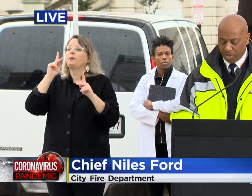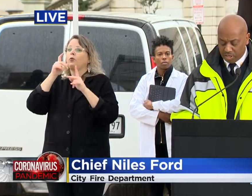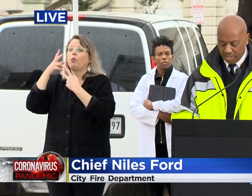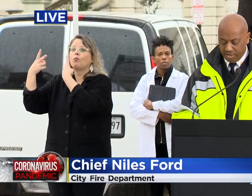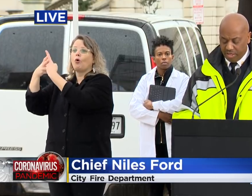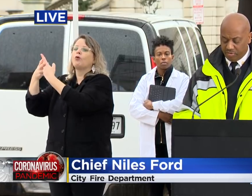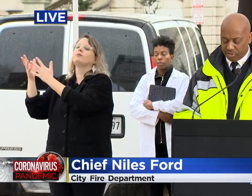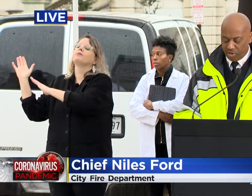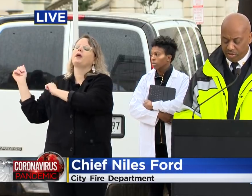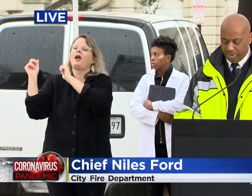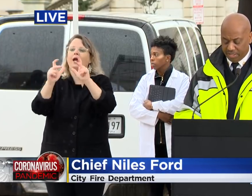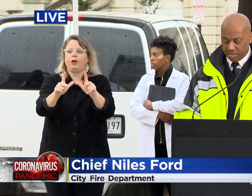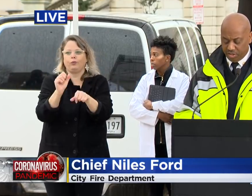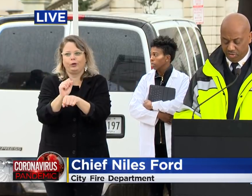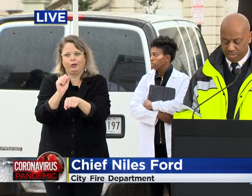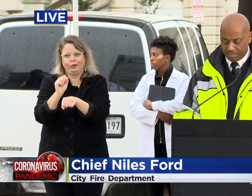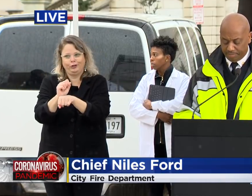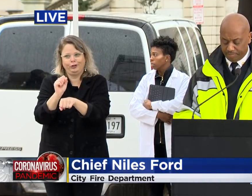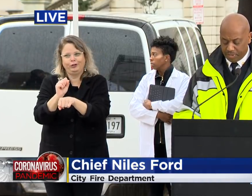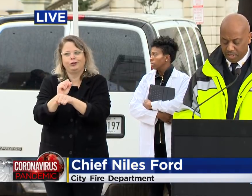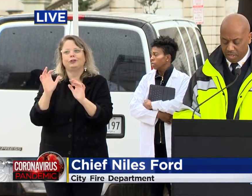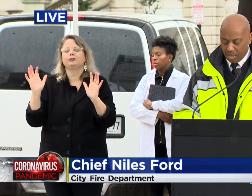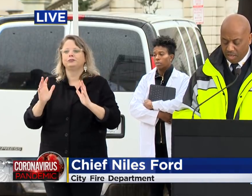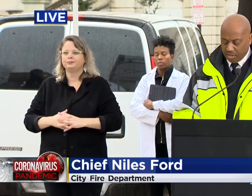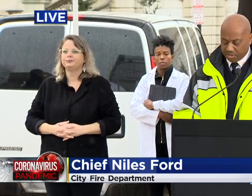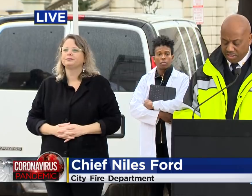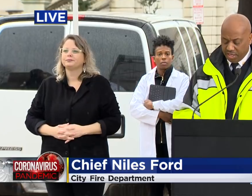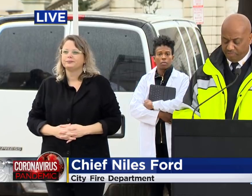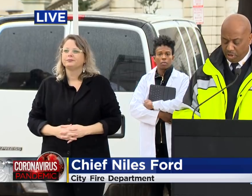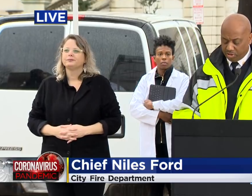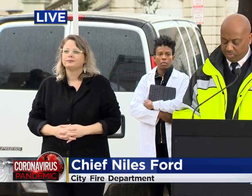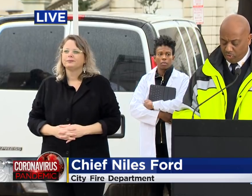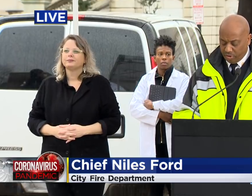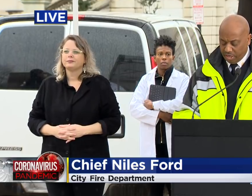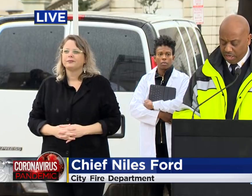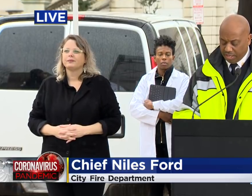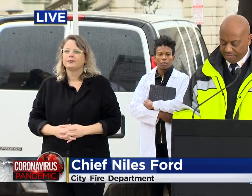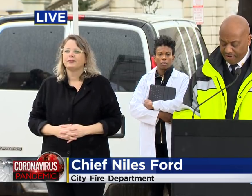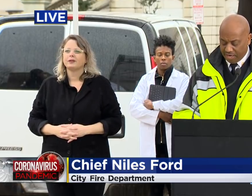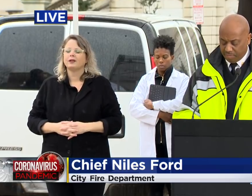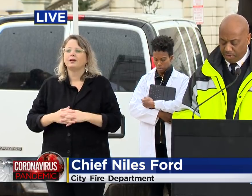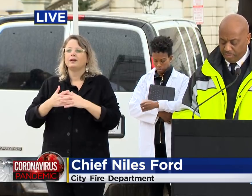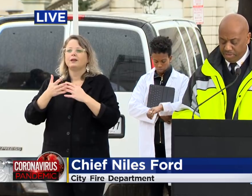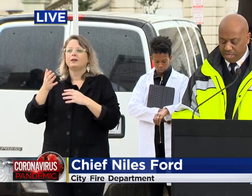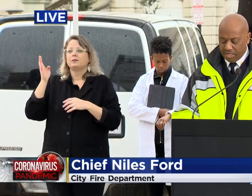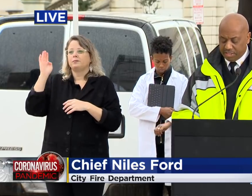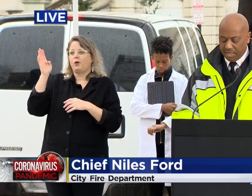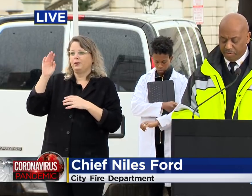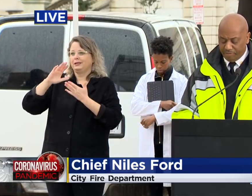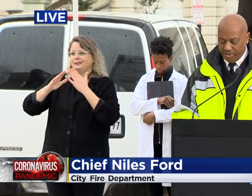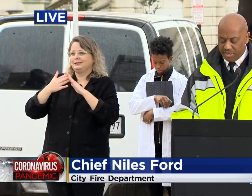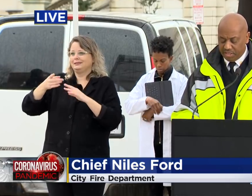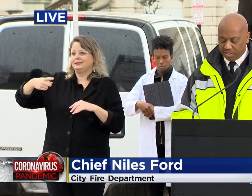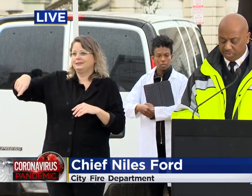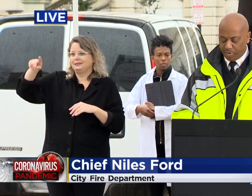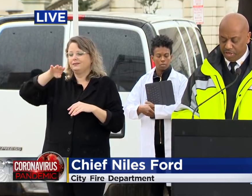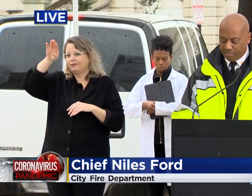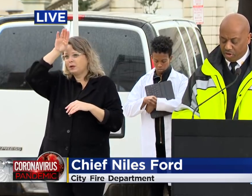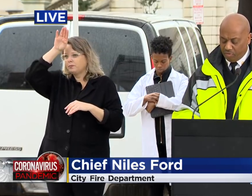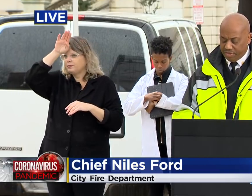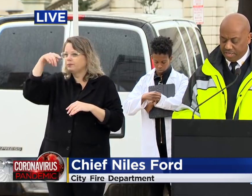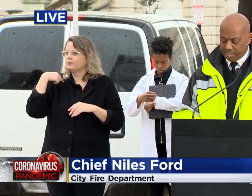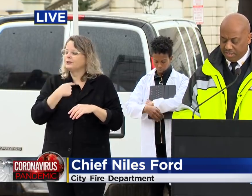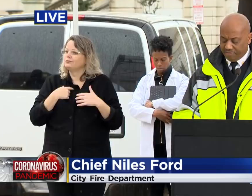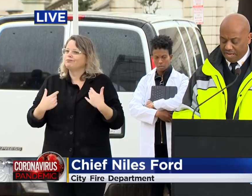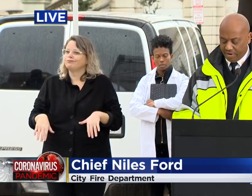were cleared and returned back to duty. The City of Baltimore and the Fire Department take preventing the spread